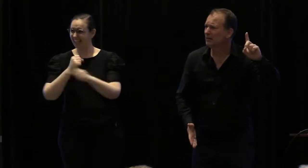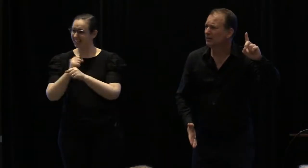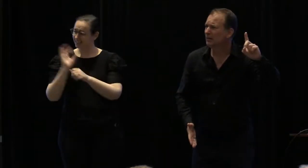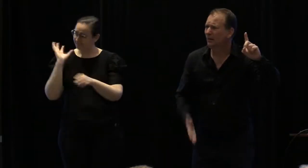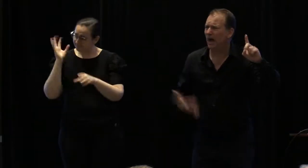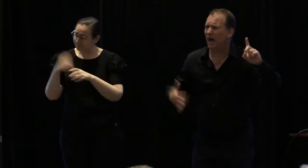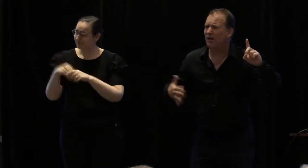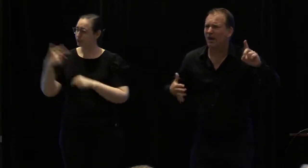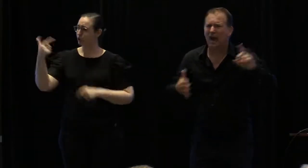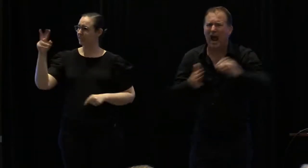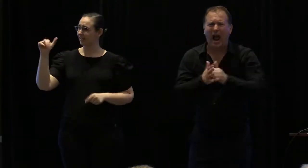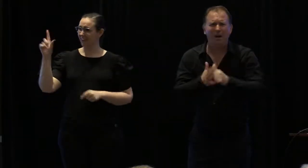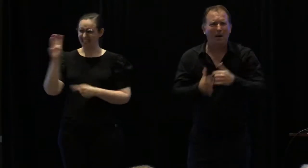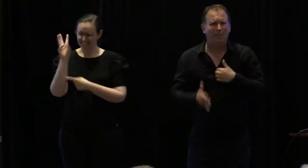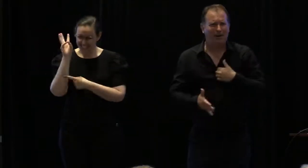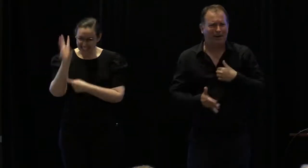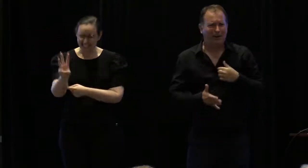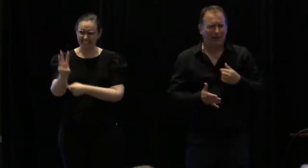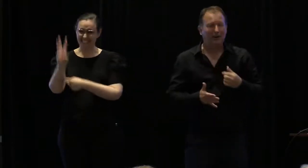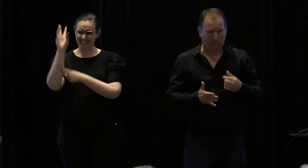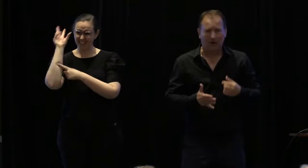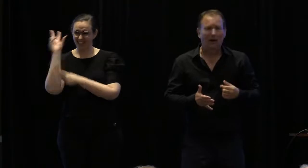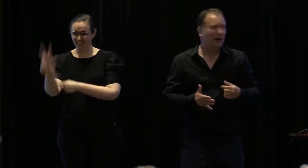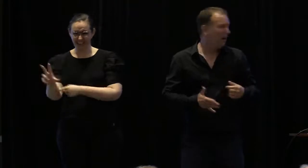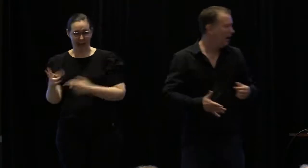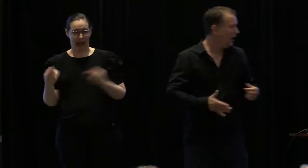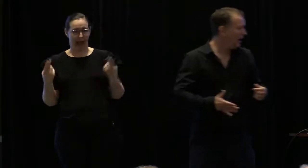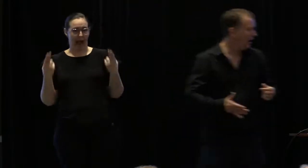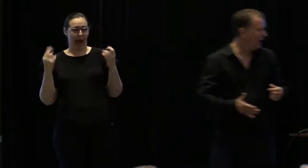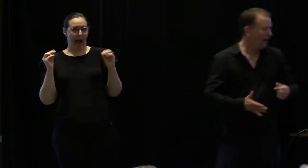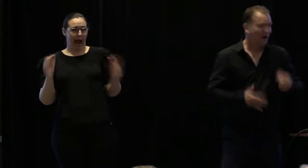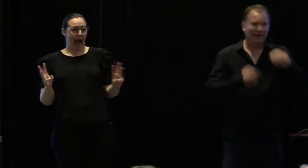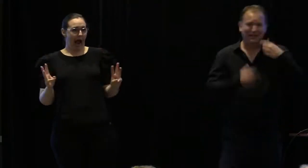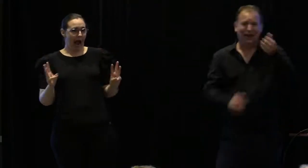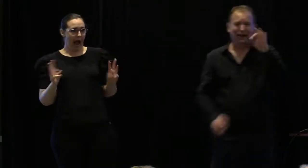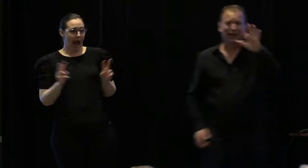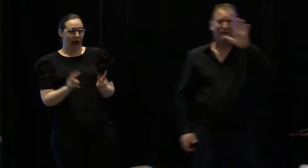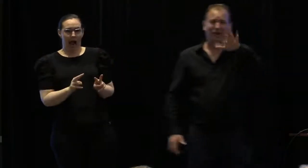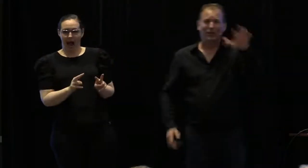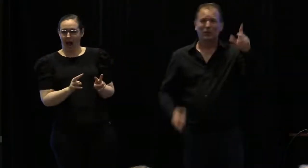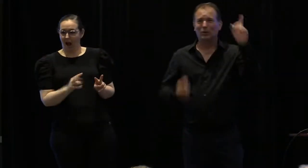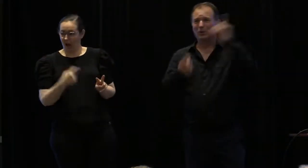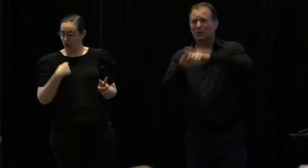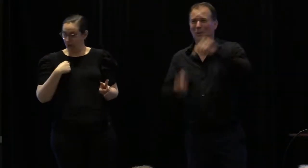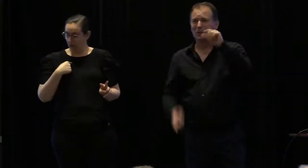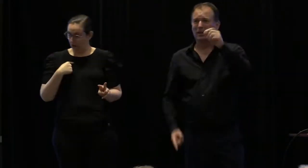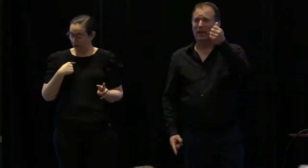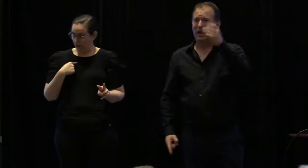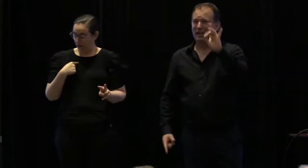service to GVAD. I am never going to make it that long.